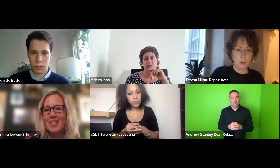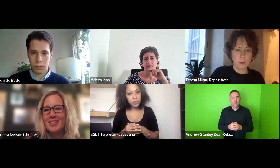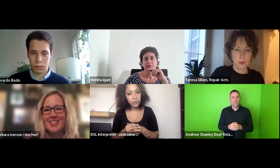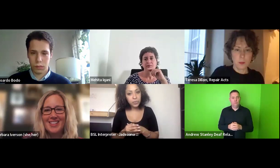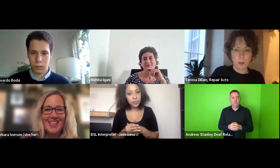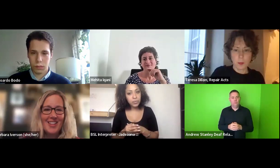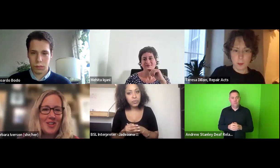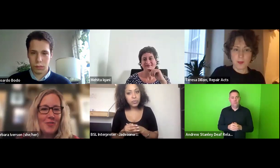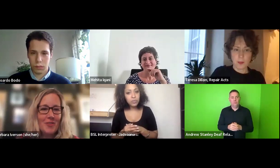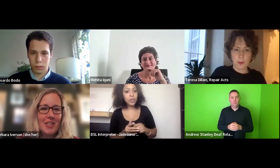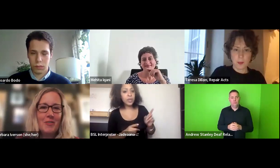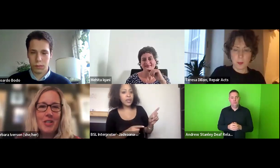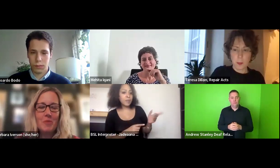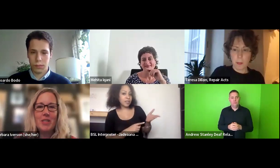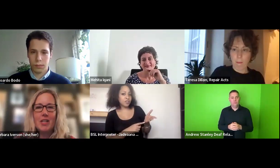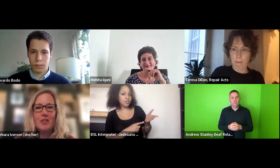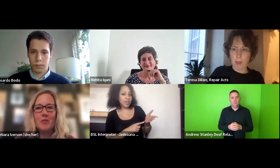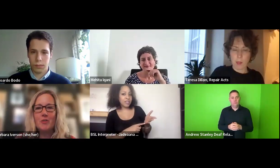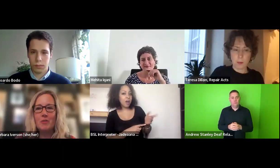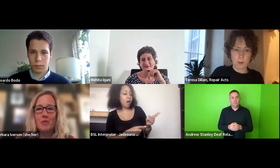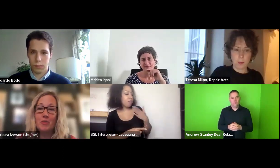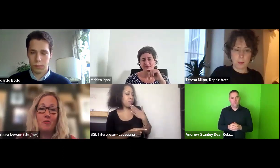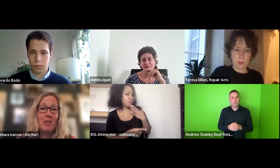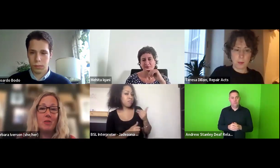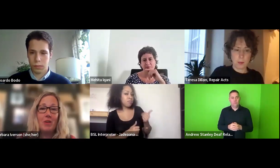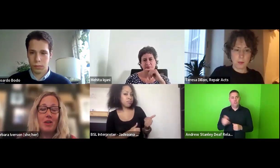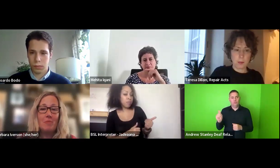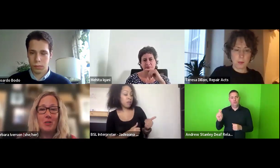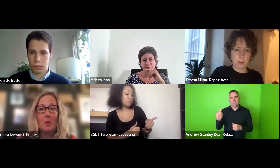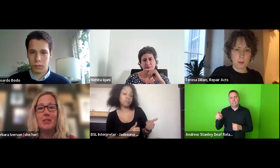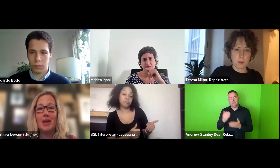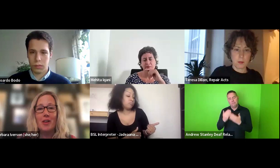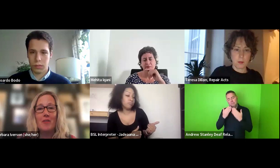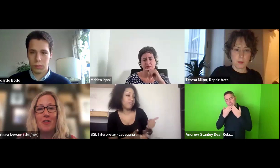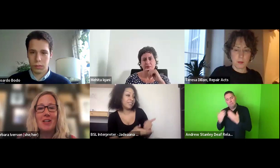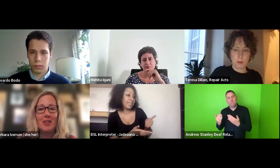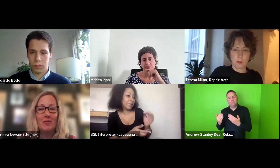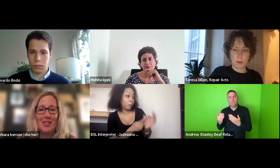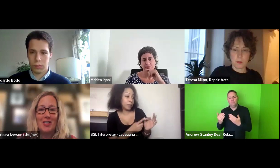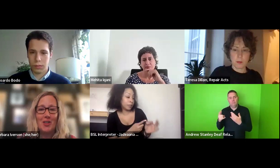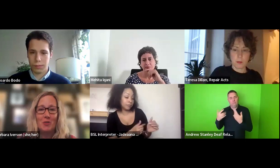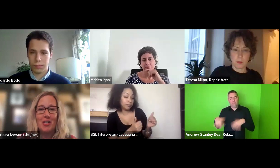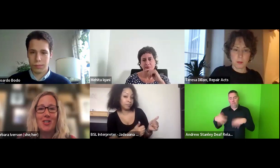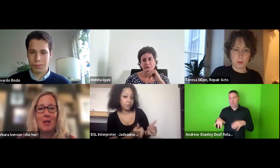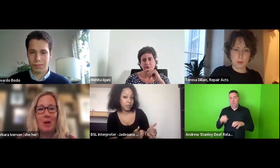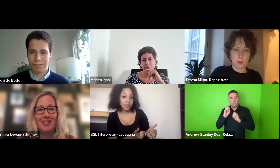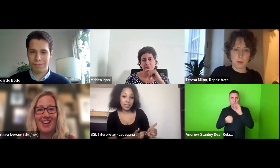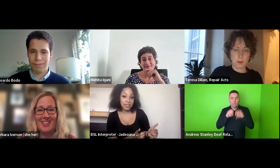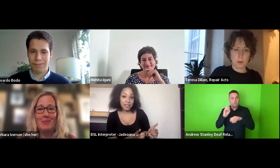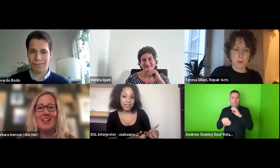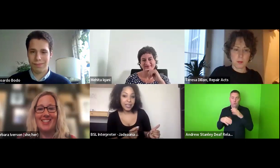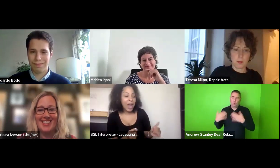Therese, we're gonna bring that to you've made some amazing points. I find myself listening to you, wishing you